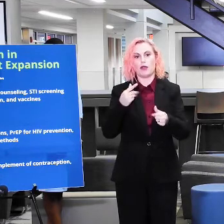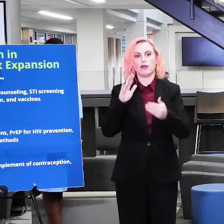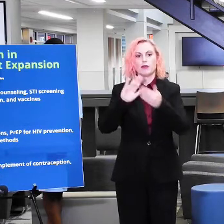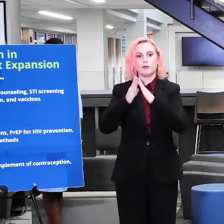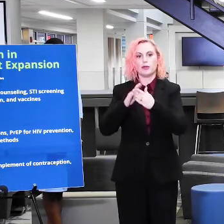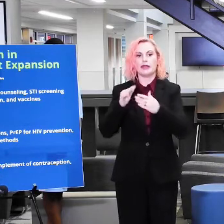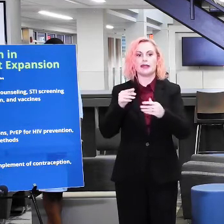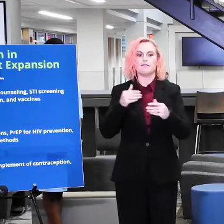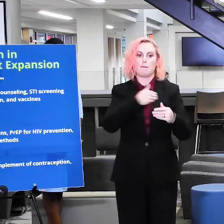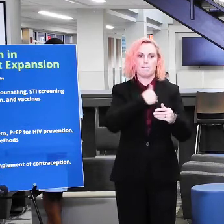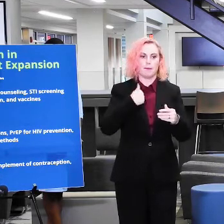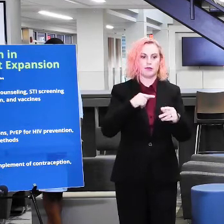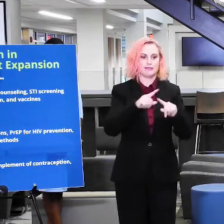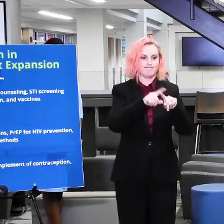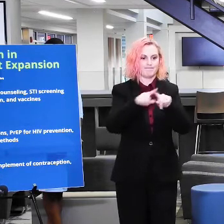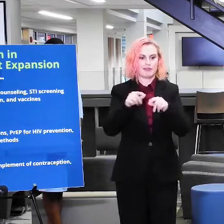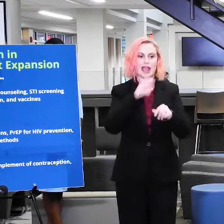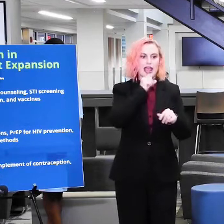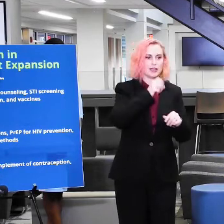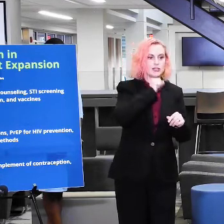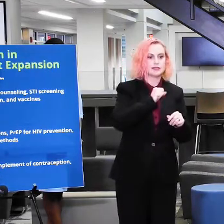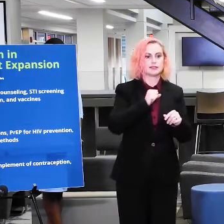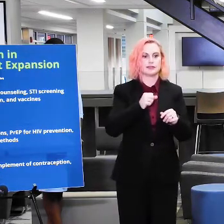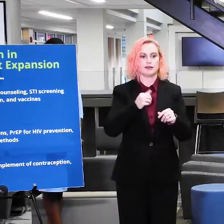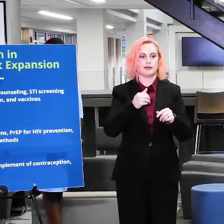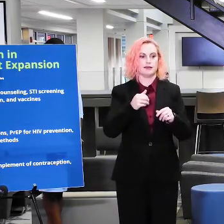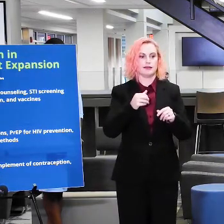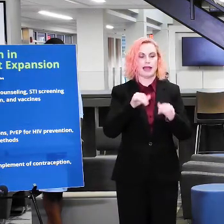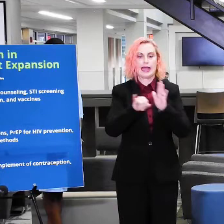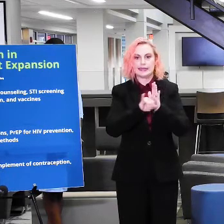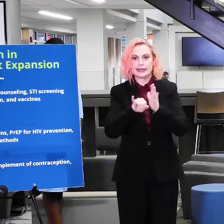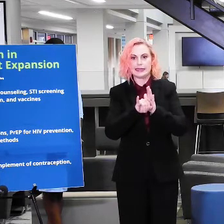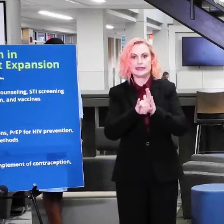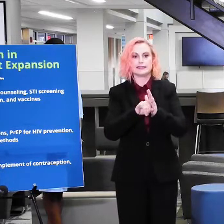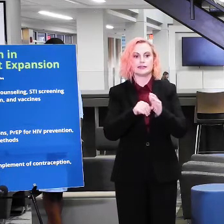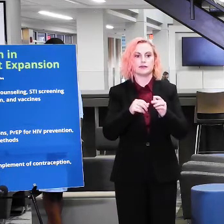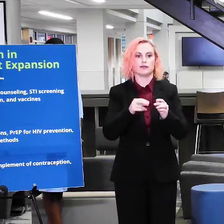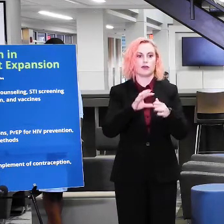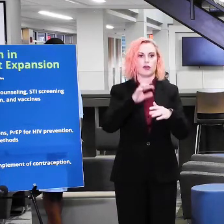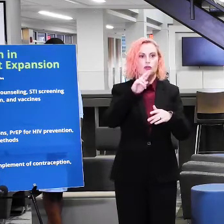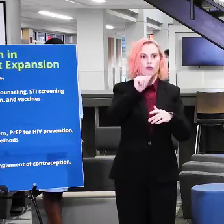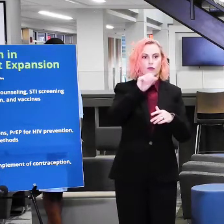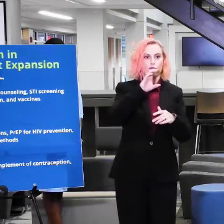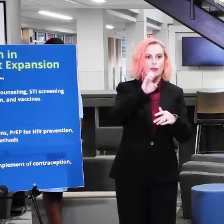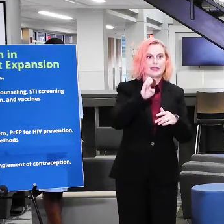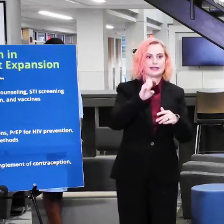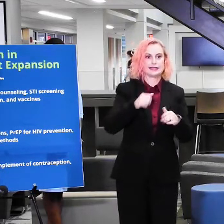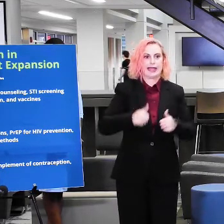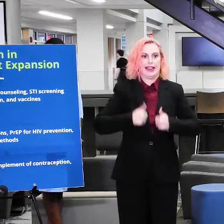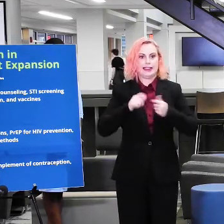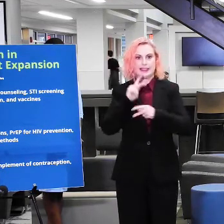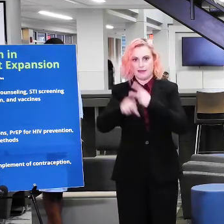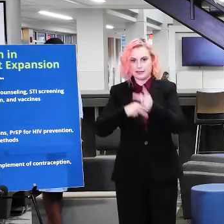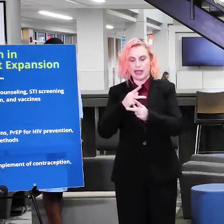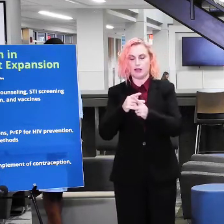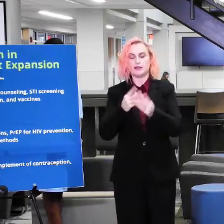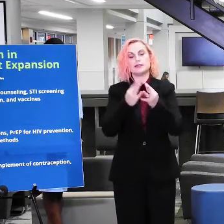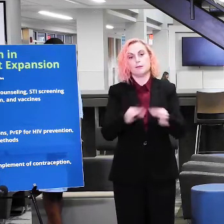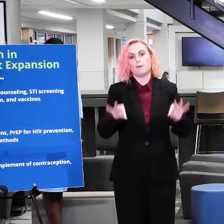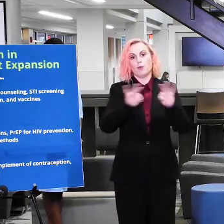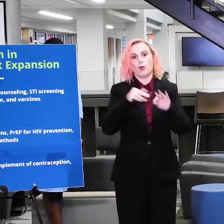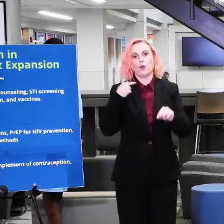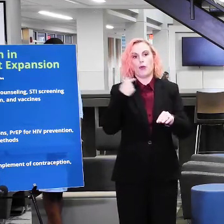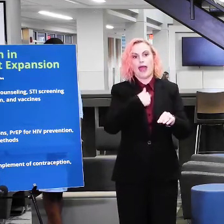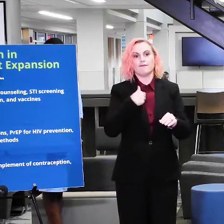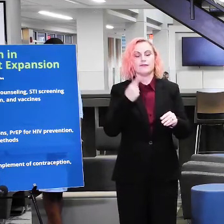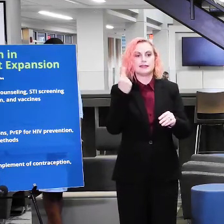various ages, identities, races, and lifestyles, so it's extremely important that we can have something on campus for every